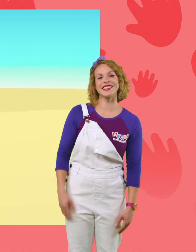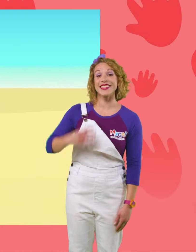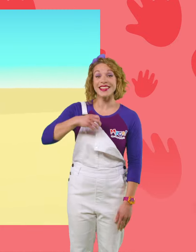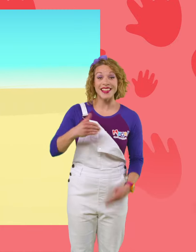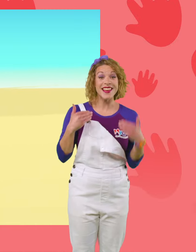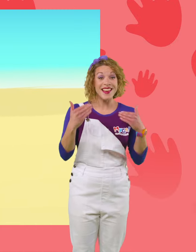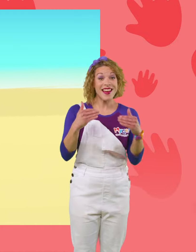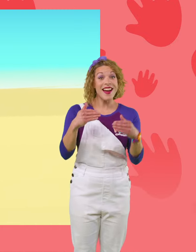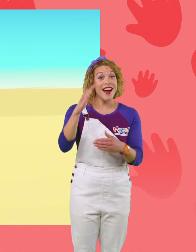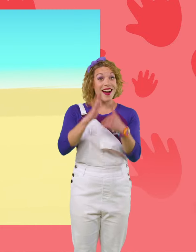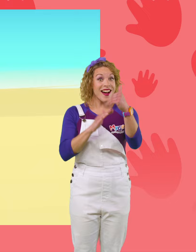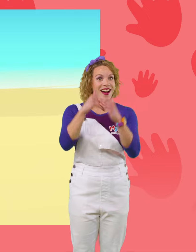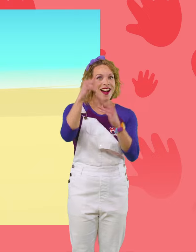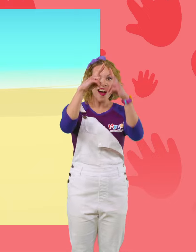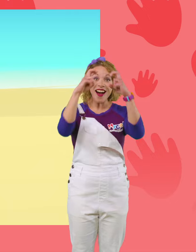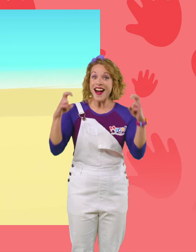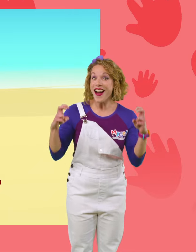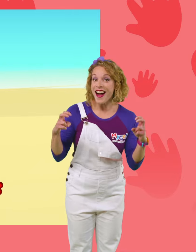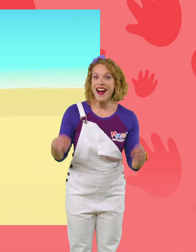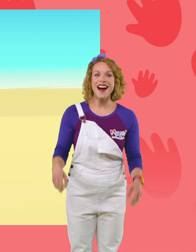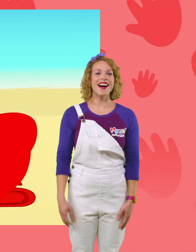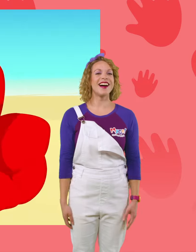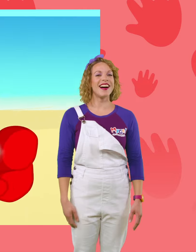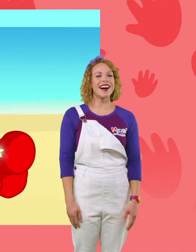Let's build a sandcastle, Morphle.